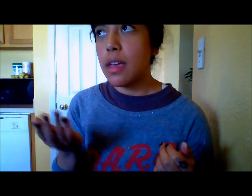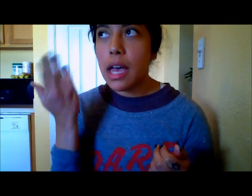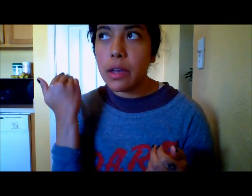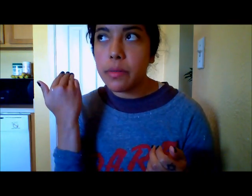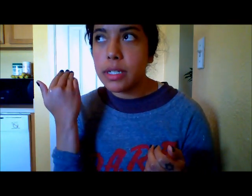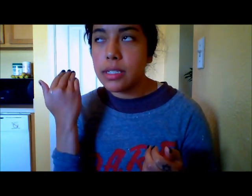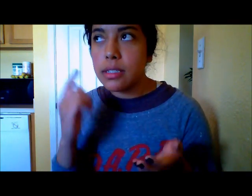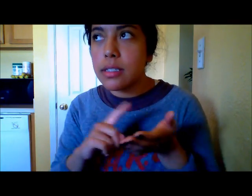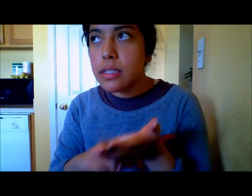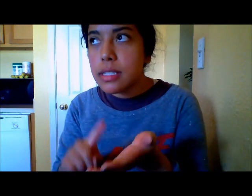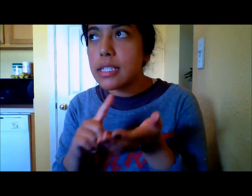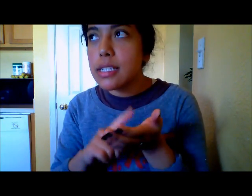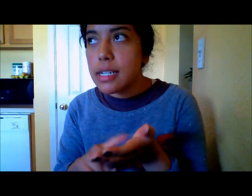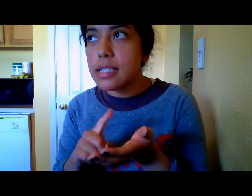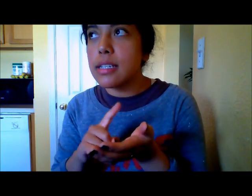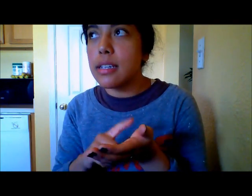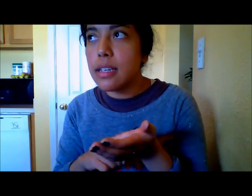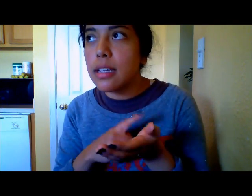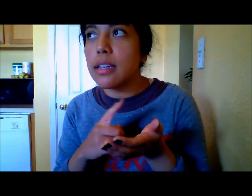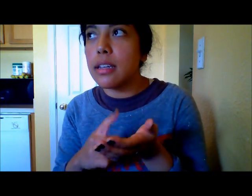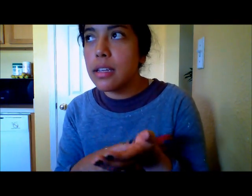I was discussing